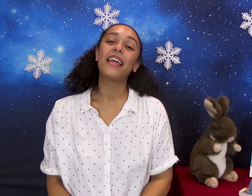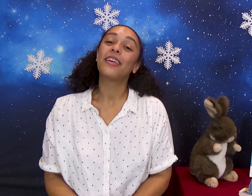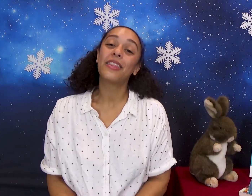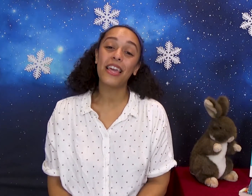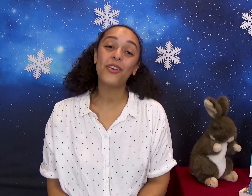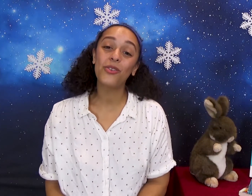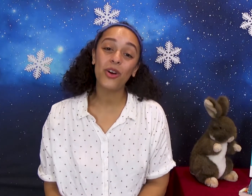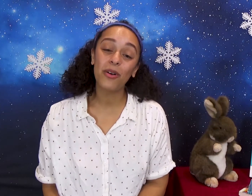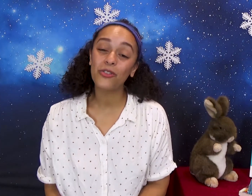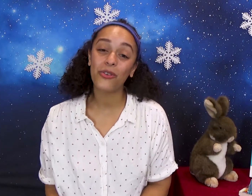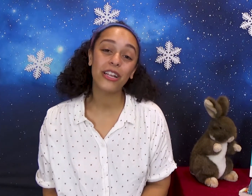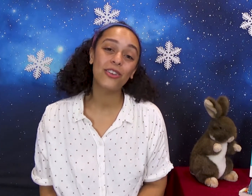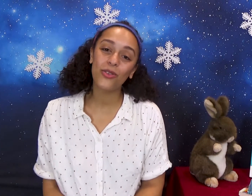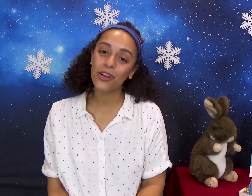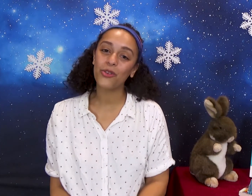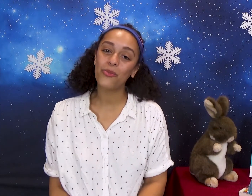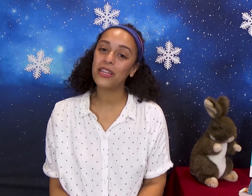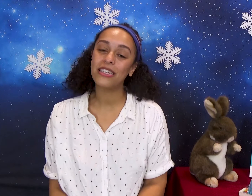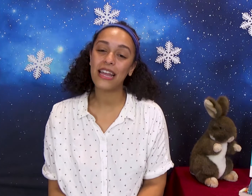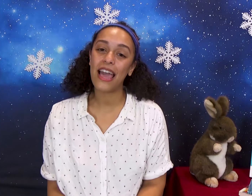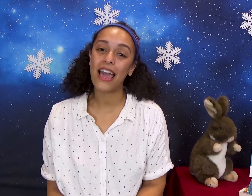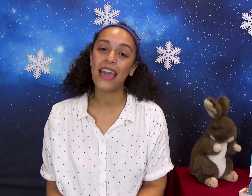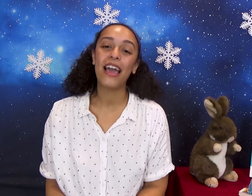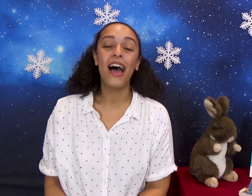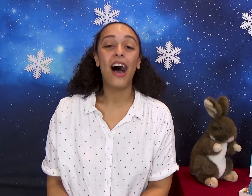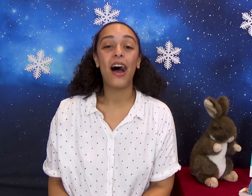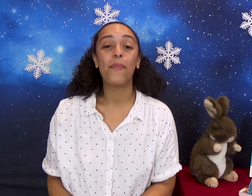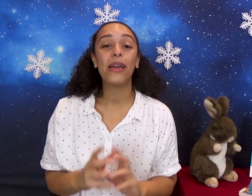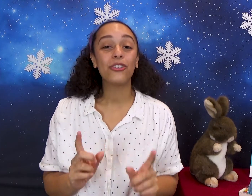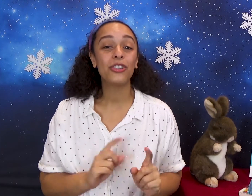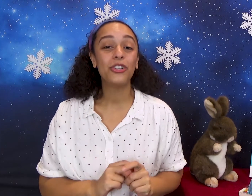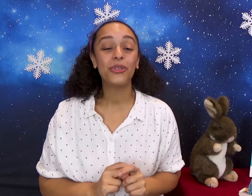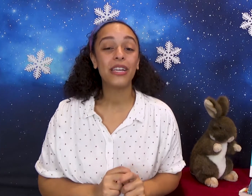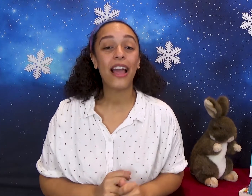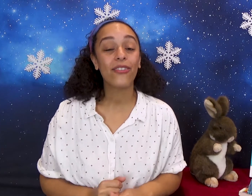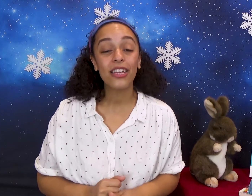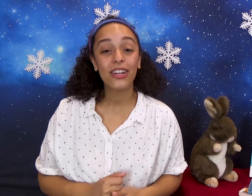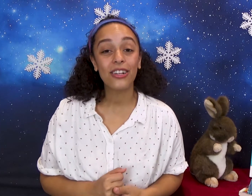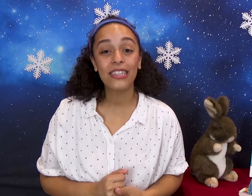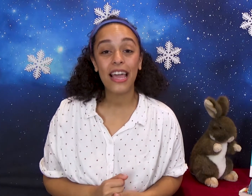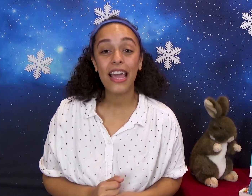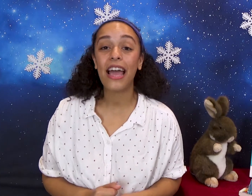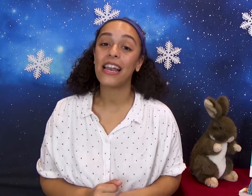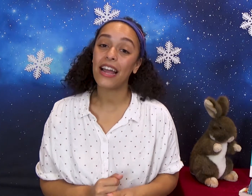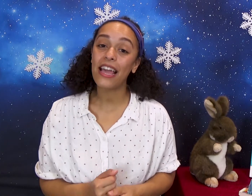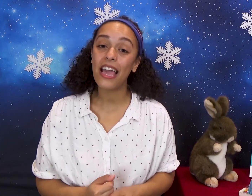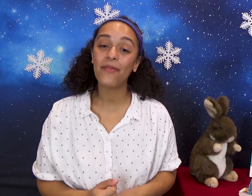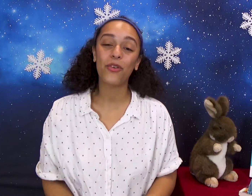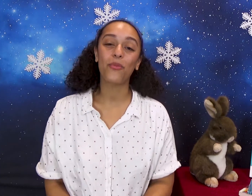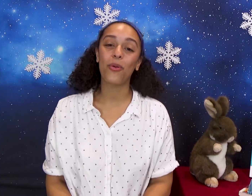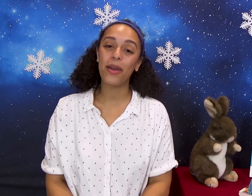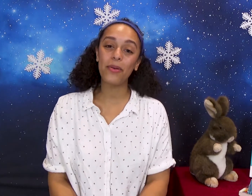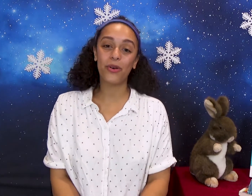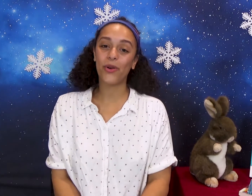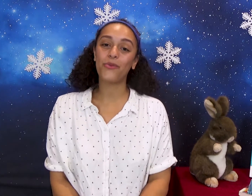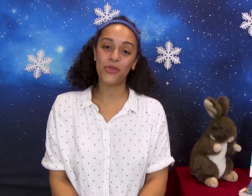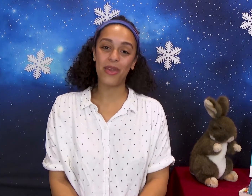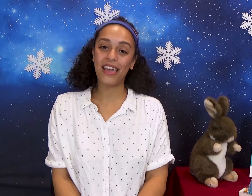Thank you so much for reading stories with me today. Make sure to tune in every Thursday day at 9am for more baby bookworms with me,